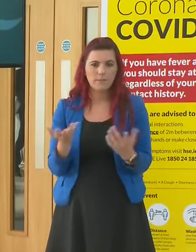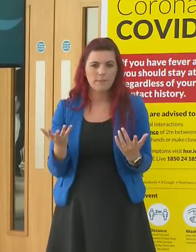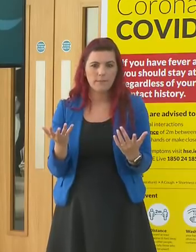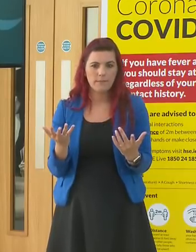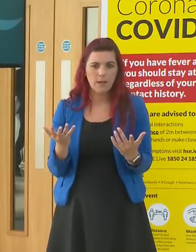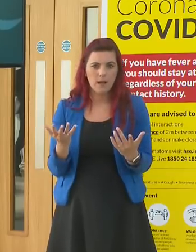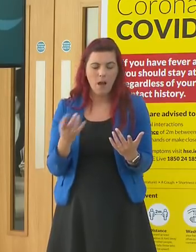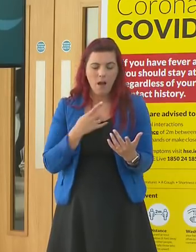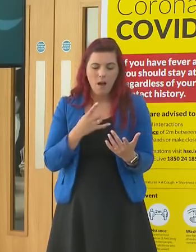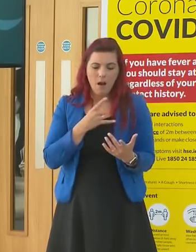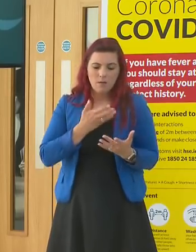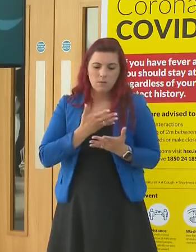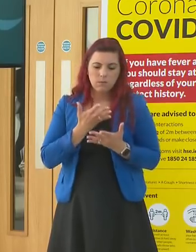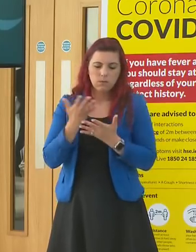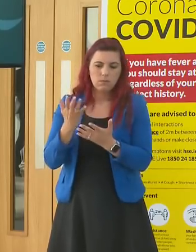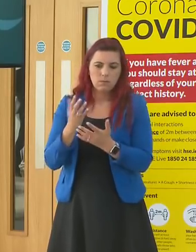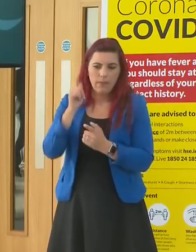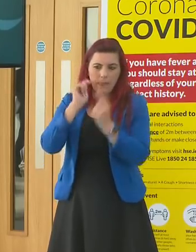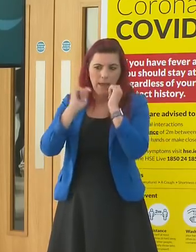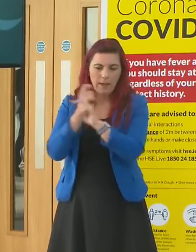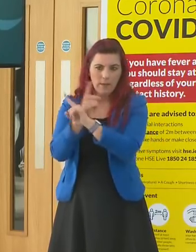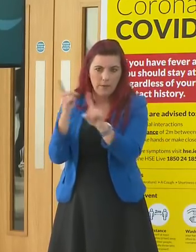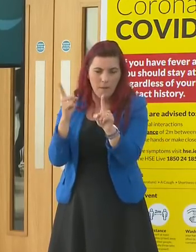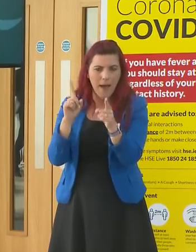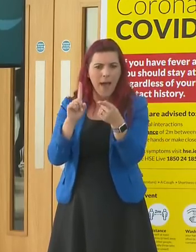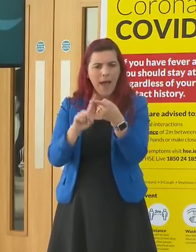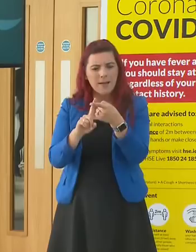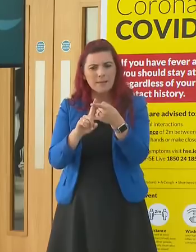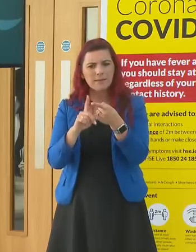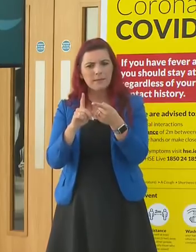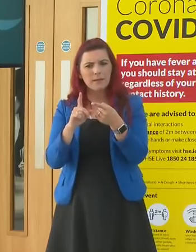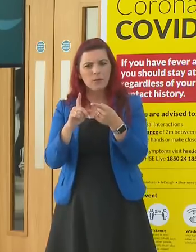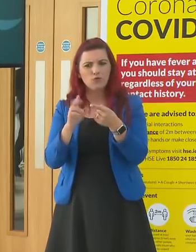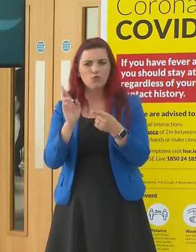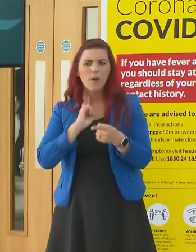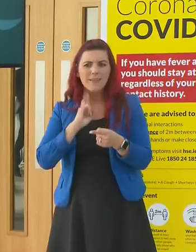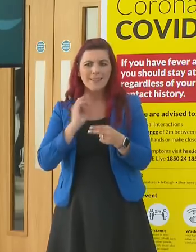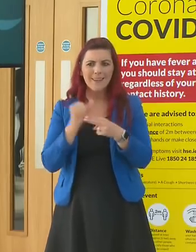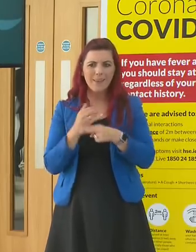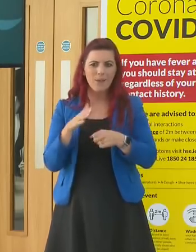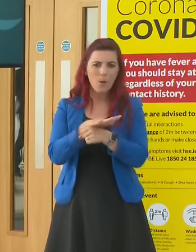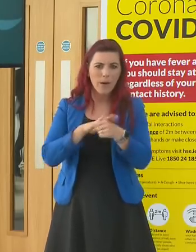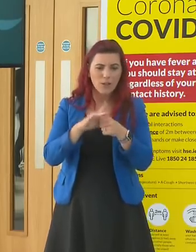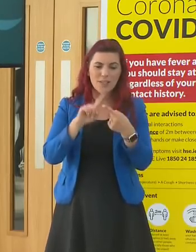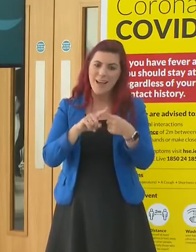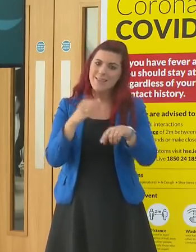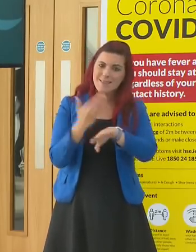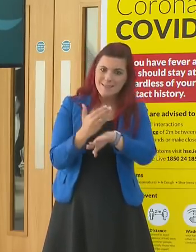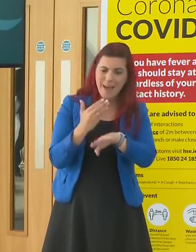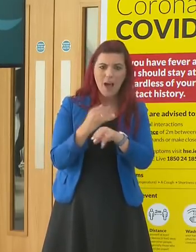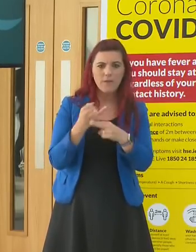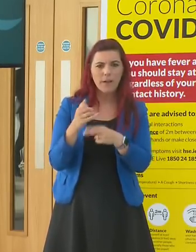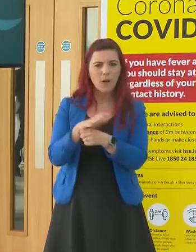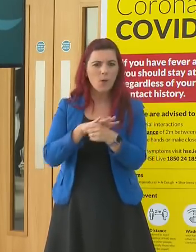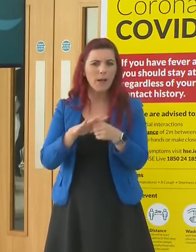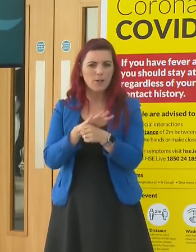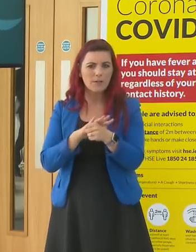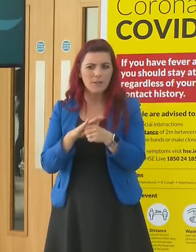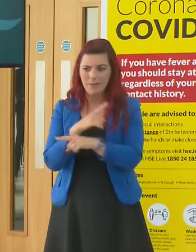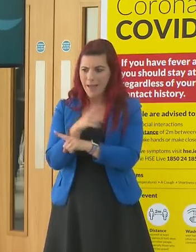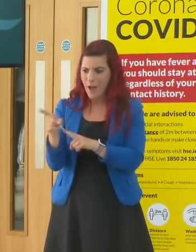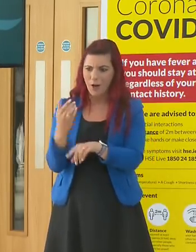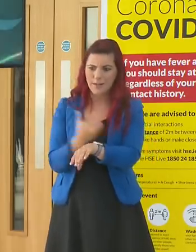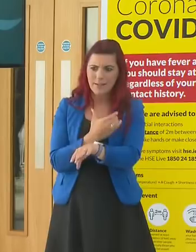do go out to them, and also out to the residents of these locations, and indeed also out to staff in these locations who continuously